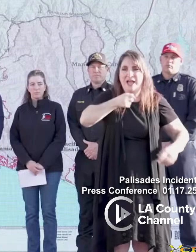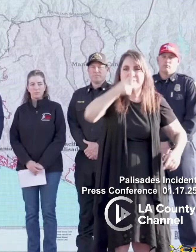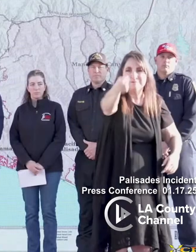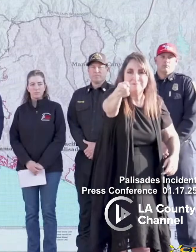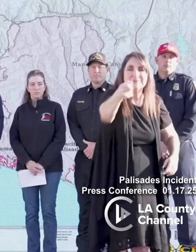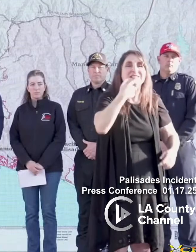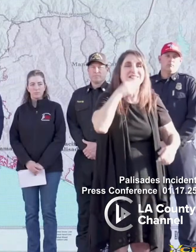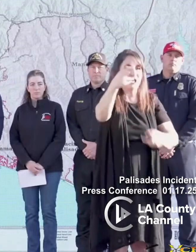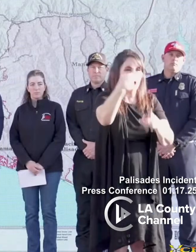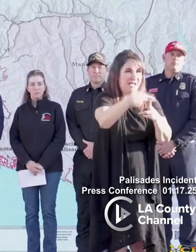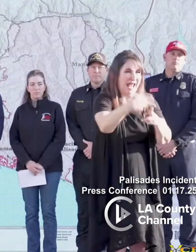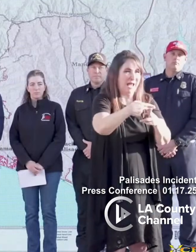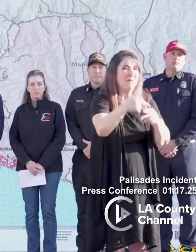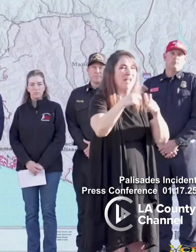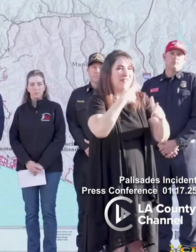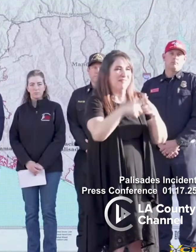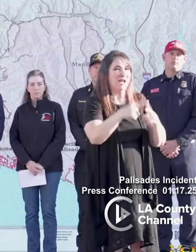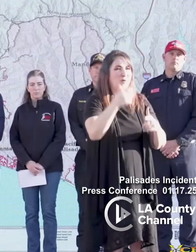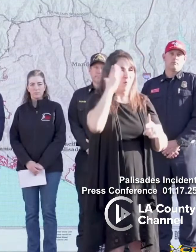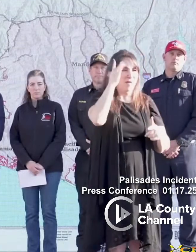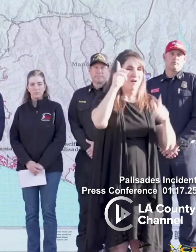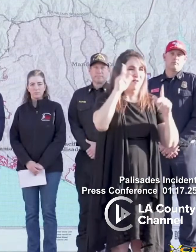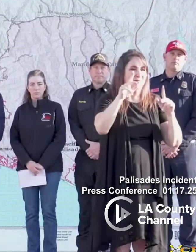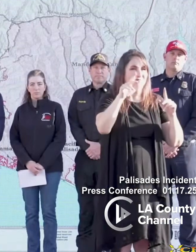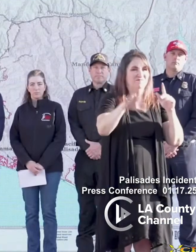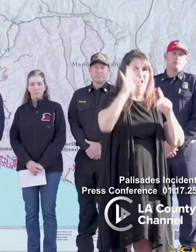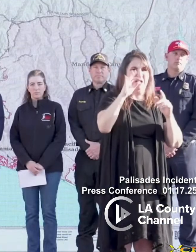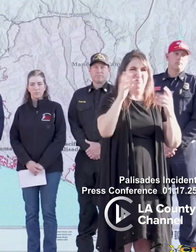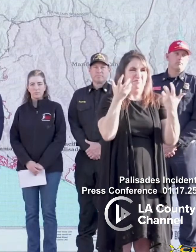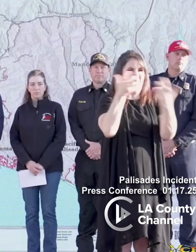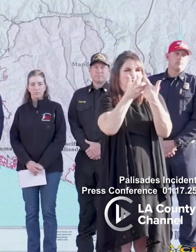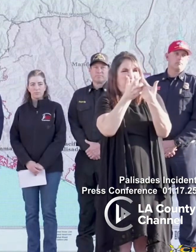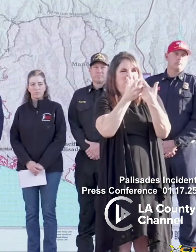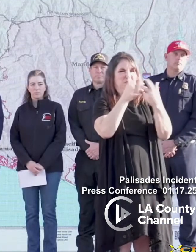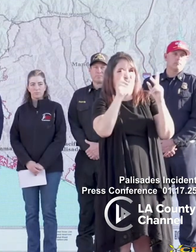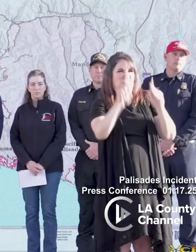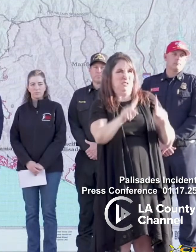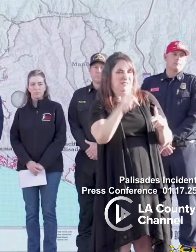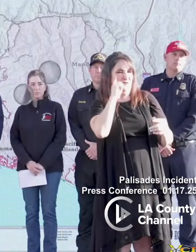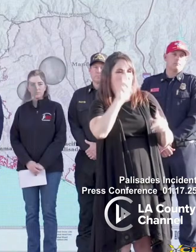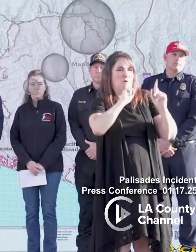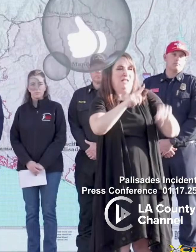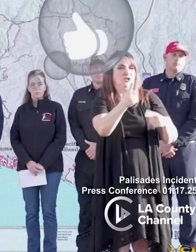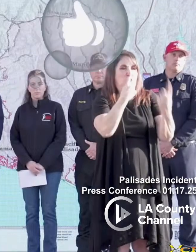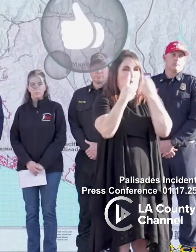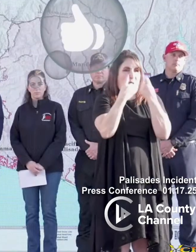your question. We'll find the best person to answer it. I'm right behind you with the mic. Any questions?